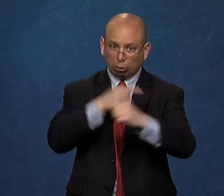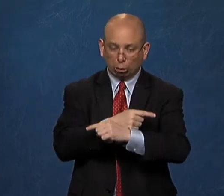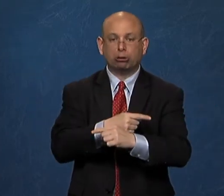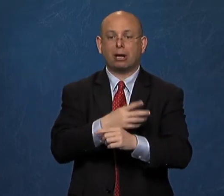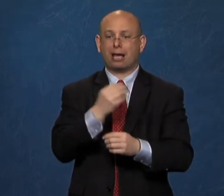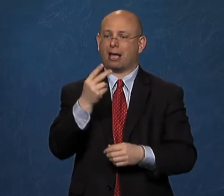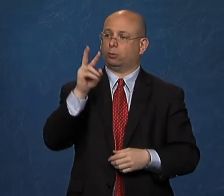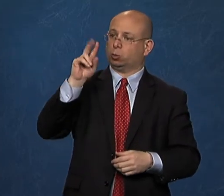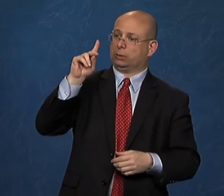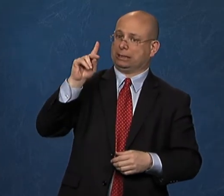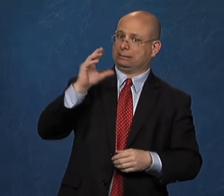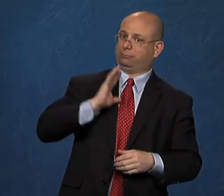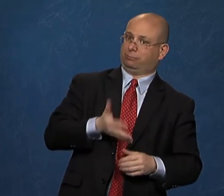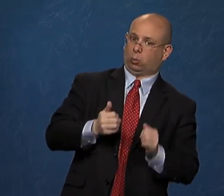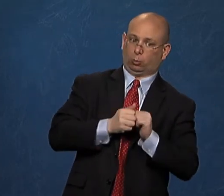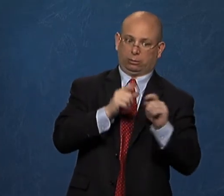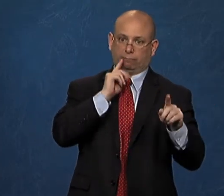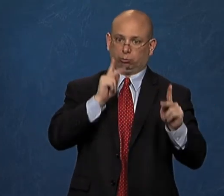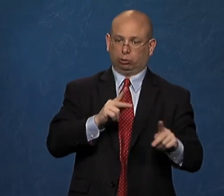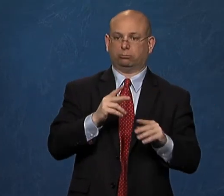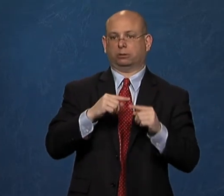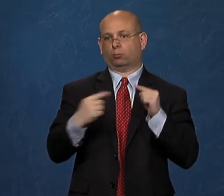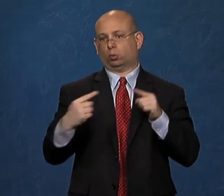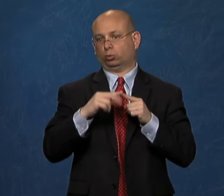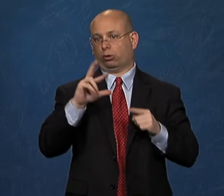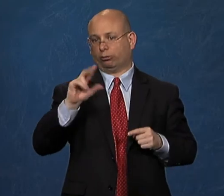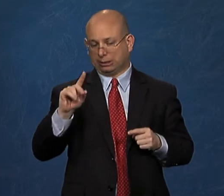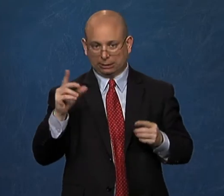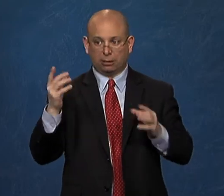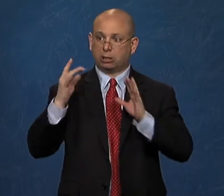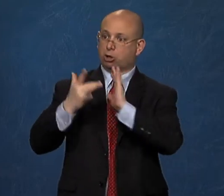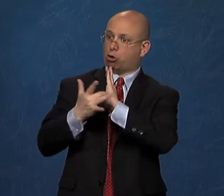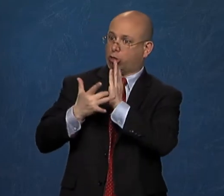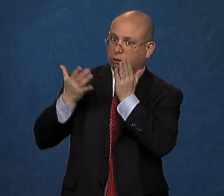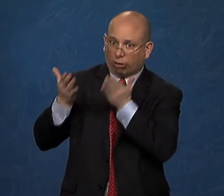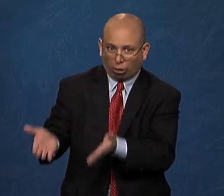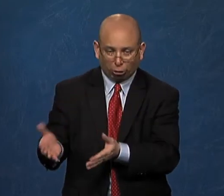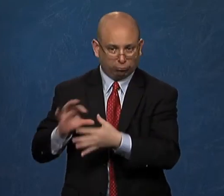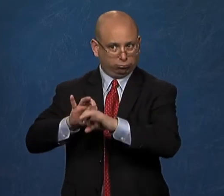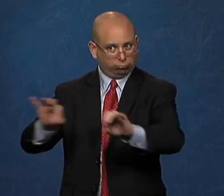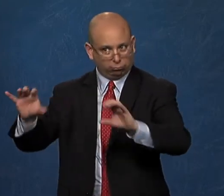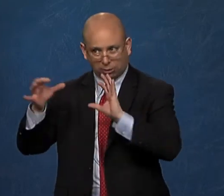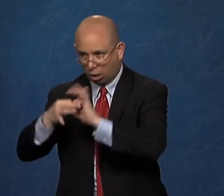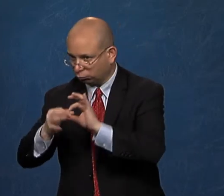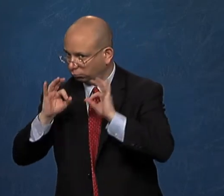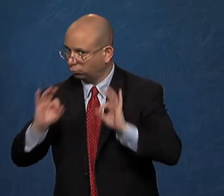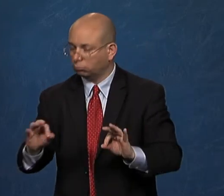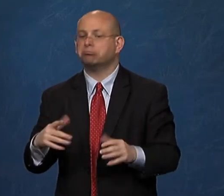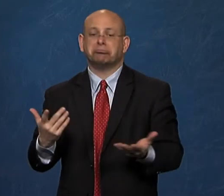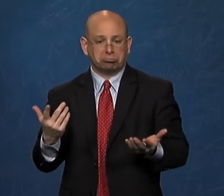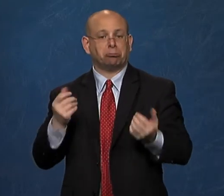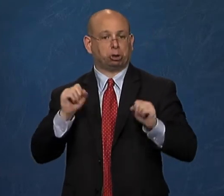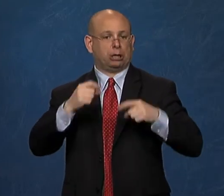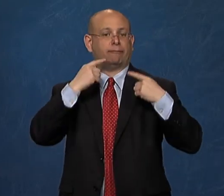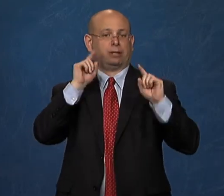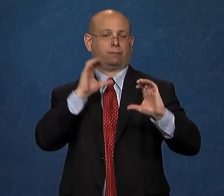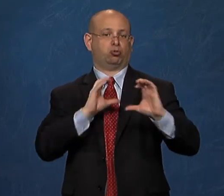happen if the channels are clear and if the deaf person is acceptable to 2D communication as opposed to 3D communication, and the